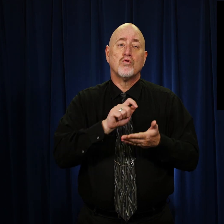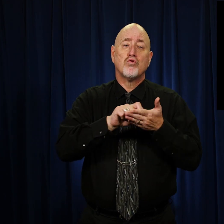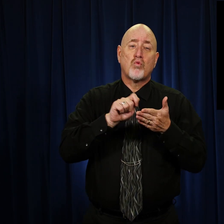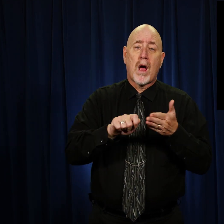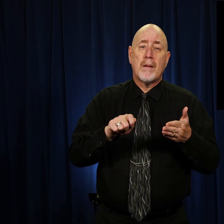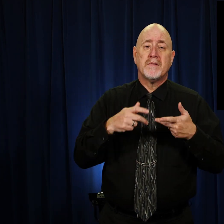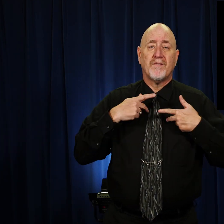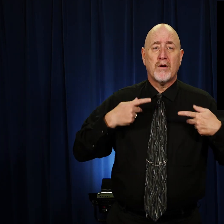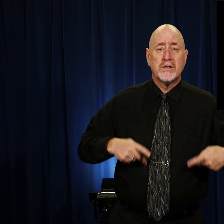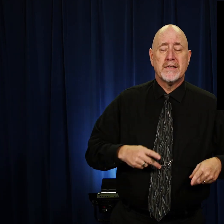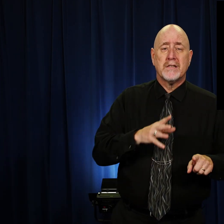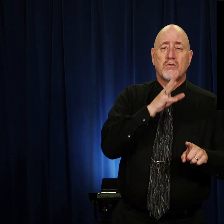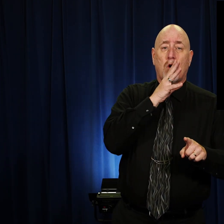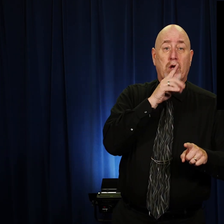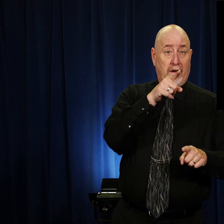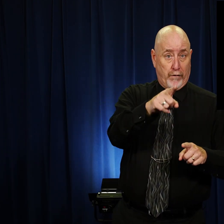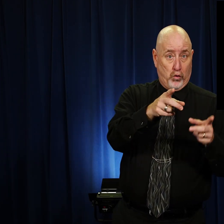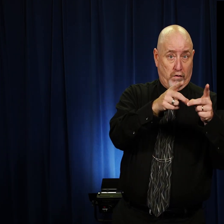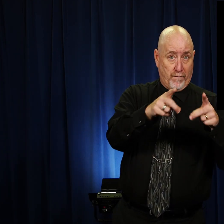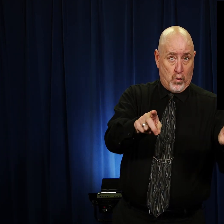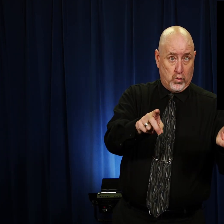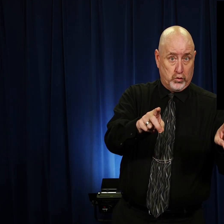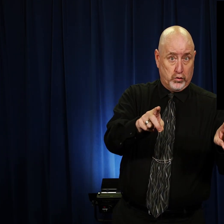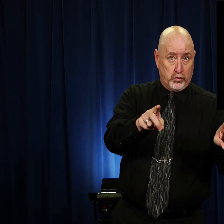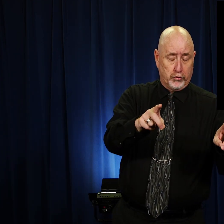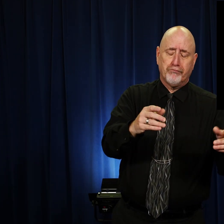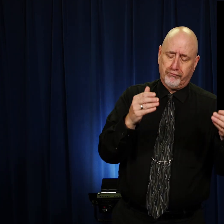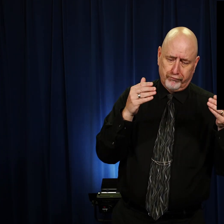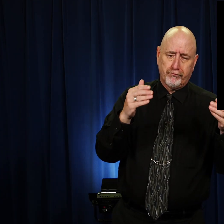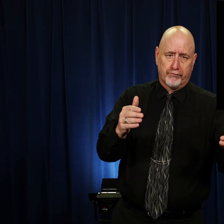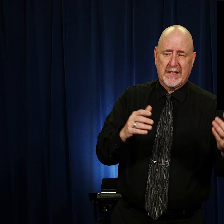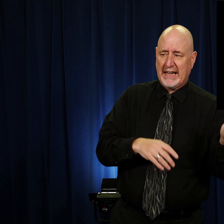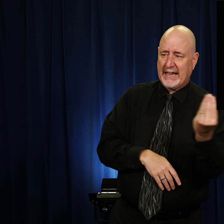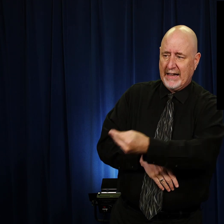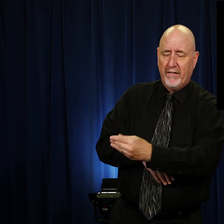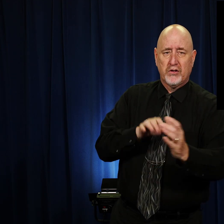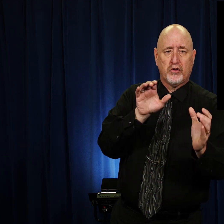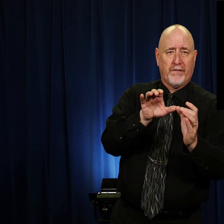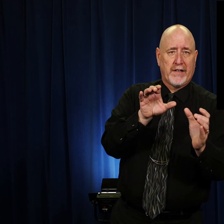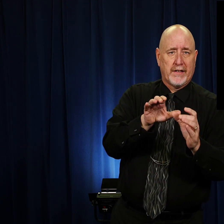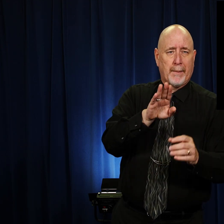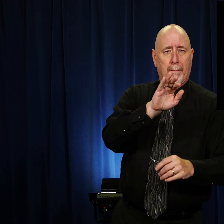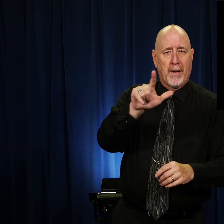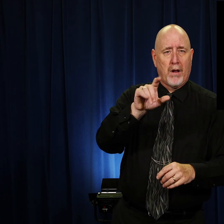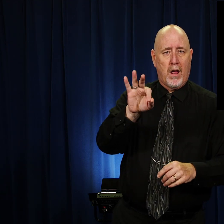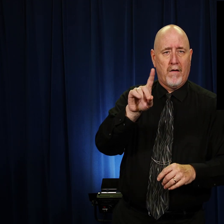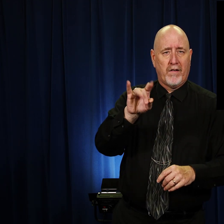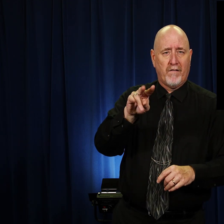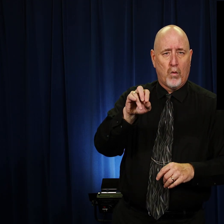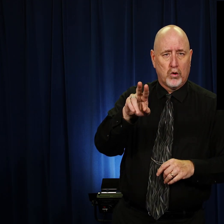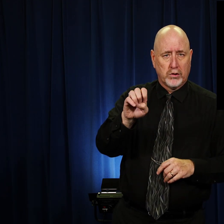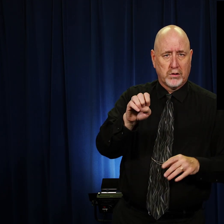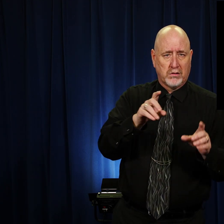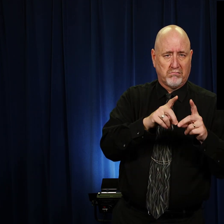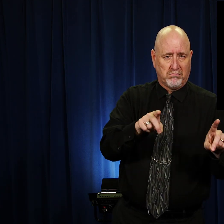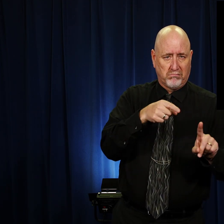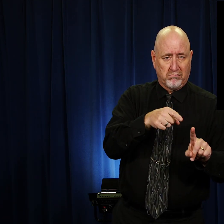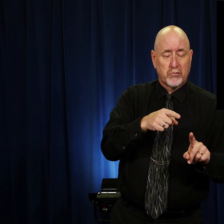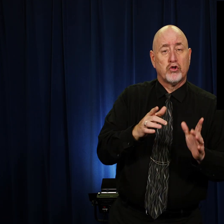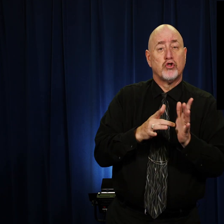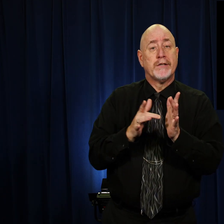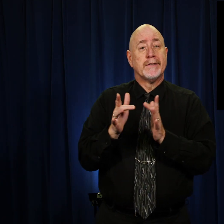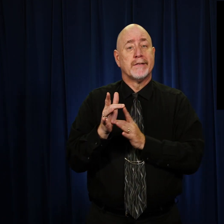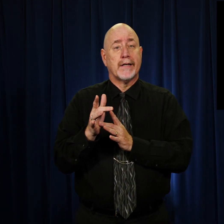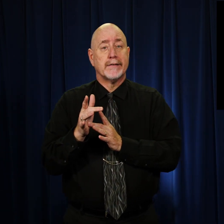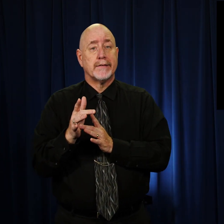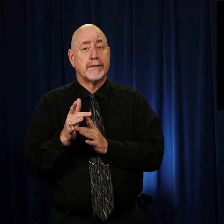scribes and Pharisees were saying, if you divorce, go ahead and give the certificate, give the bill of divorce. Jesus comes back